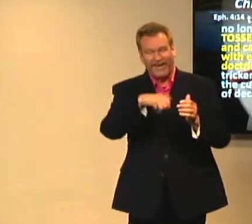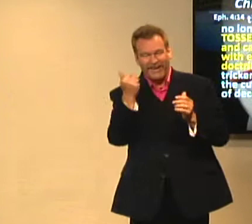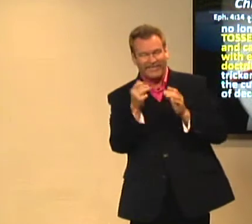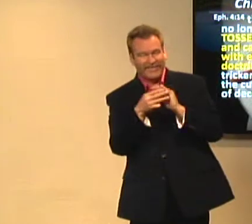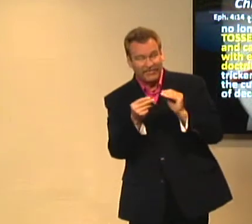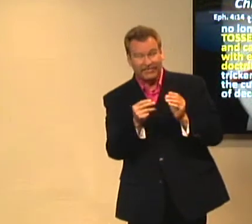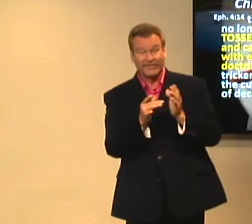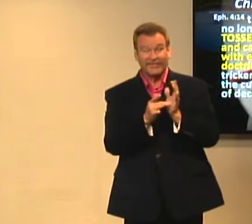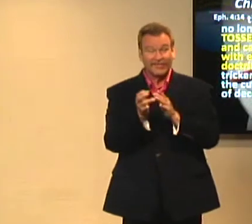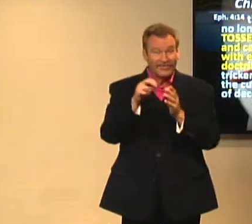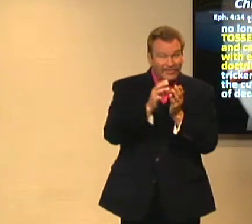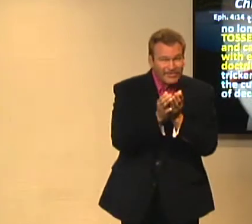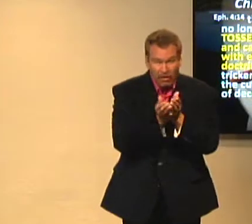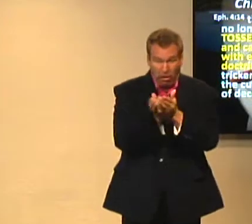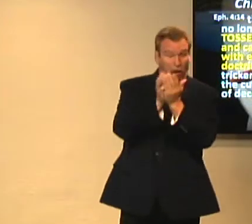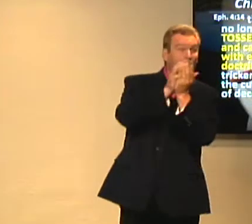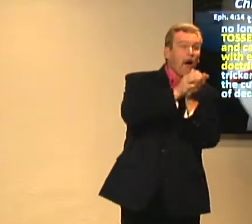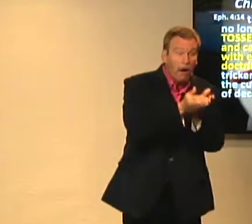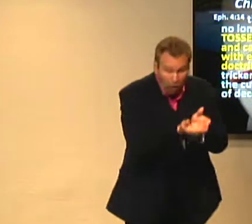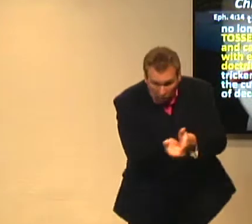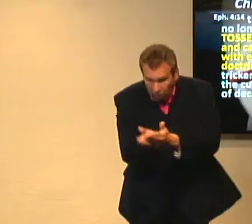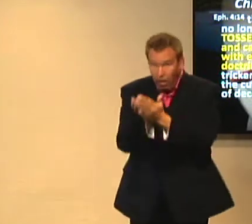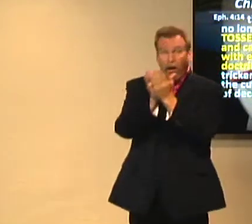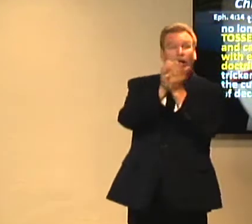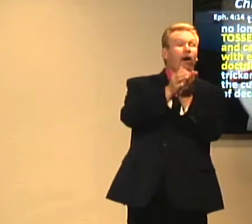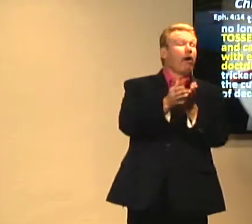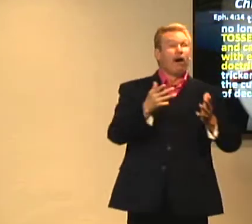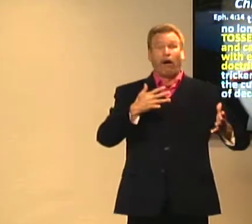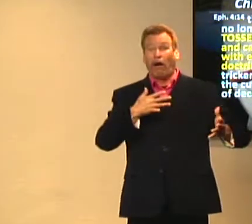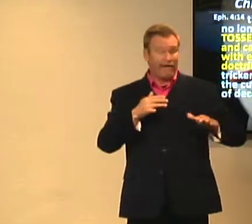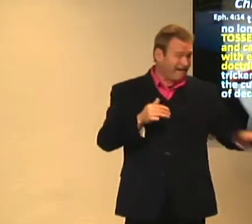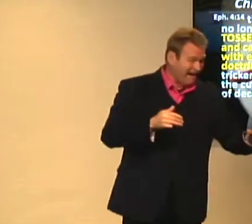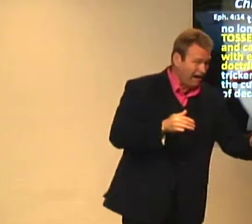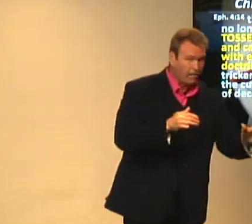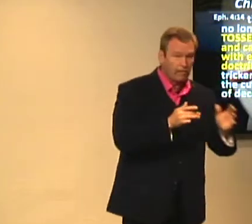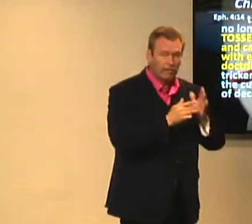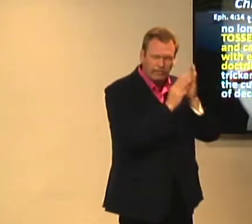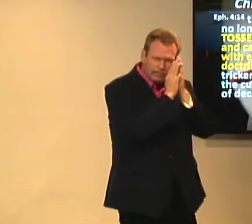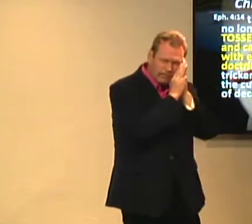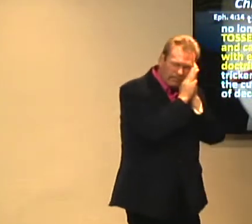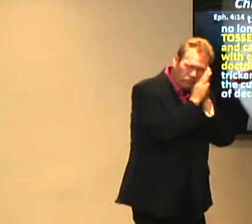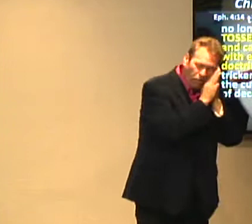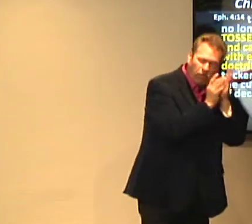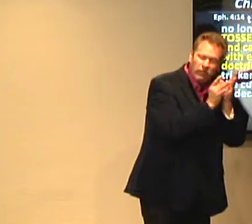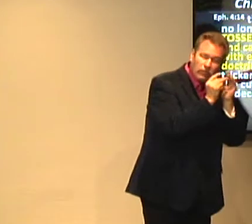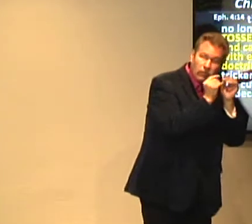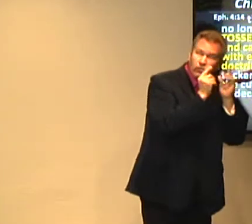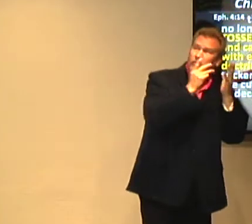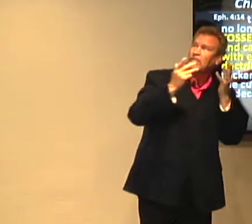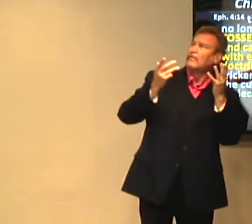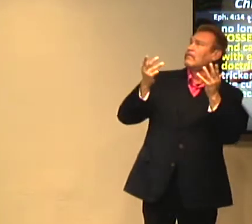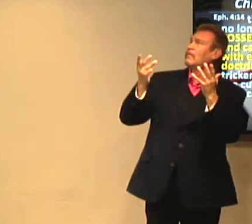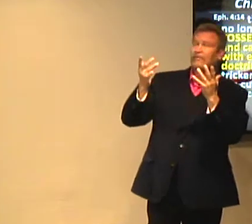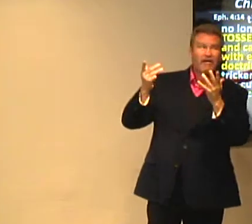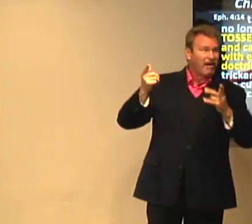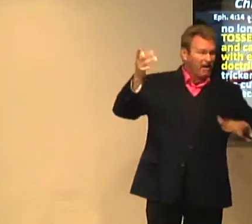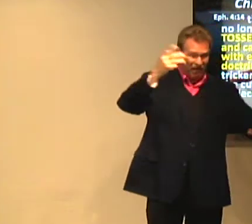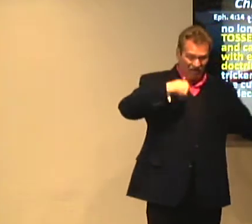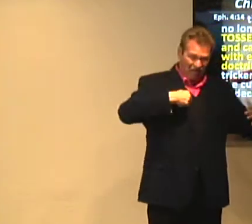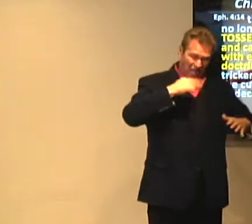Jesus was able to calm the waves. Jesus got on the boat, was rocking back and forth, and Jesus was able to fall asleep